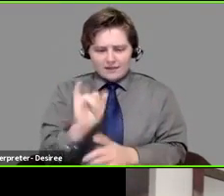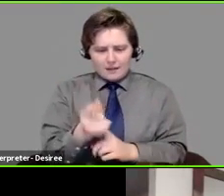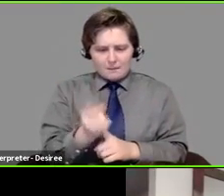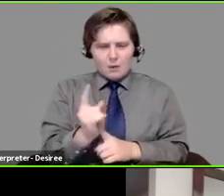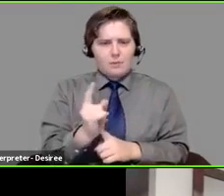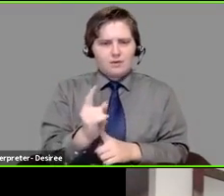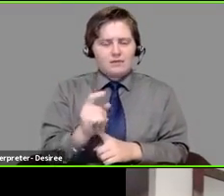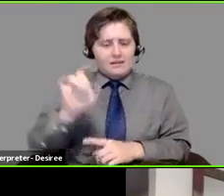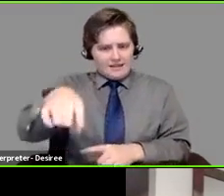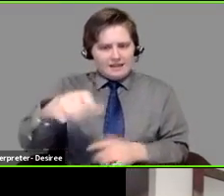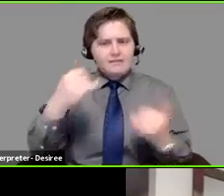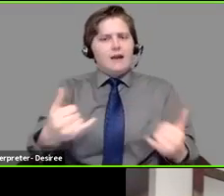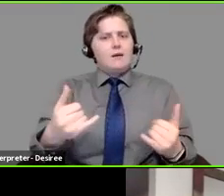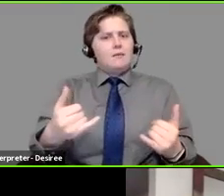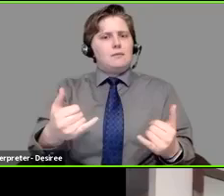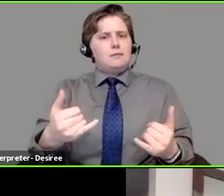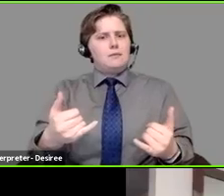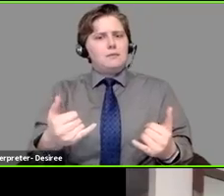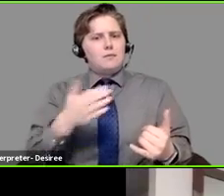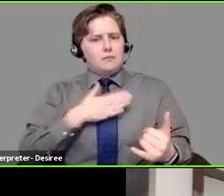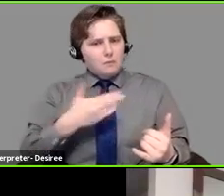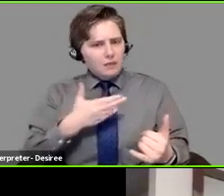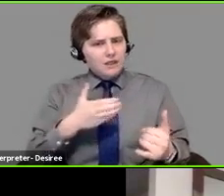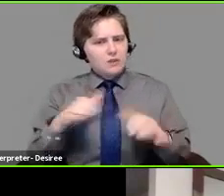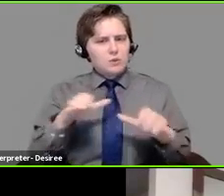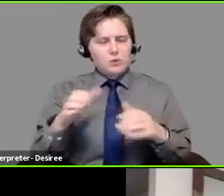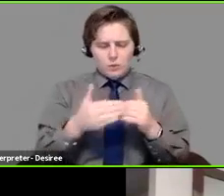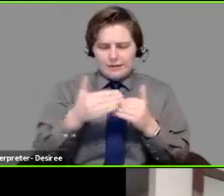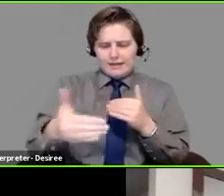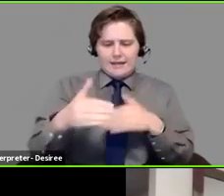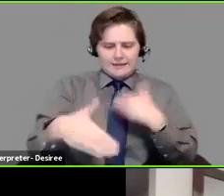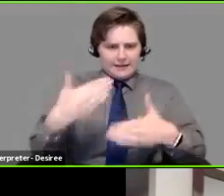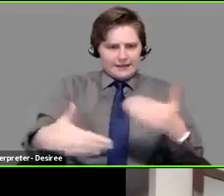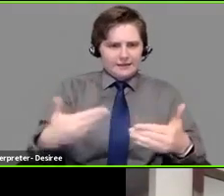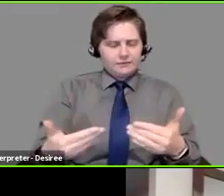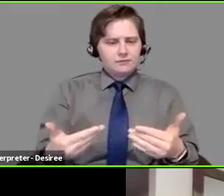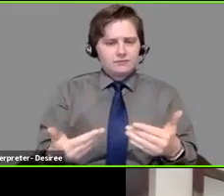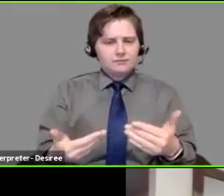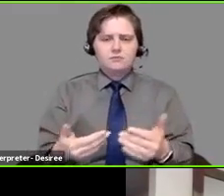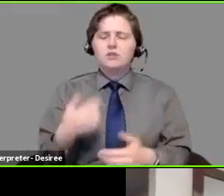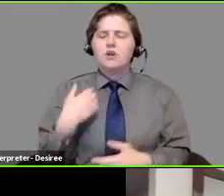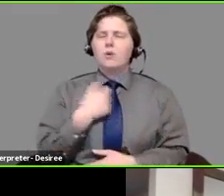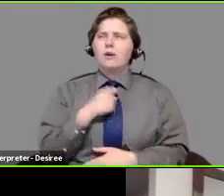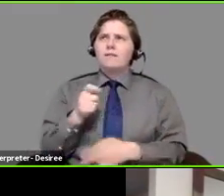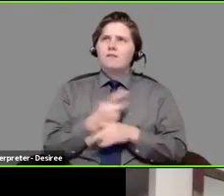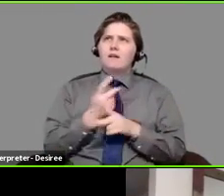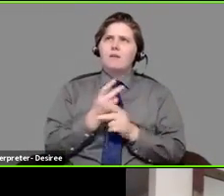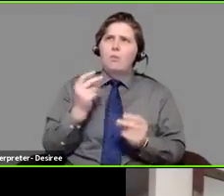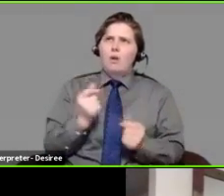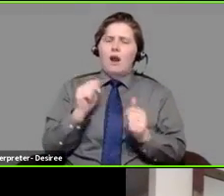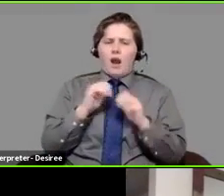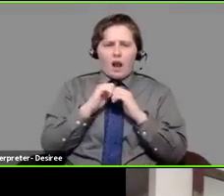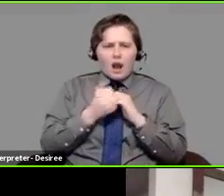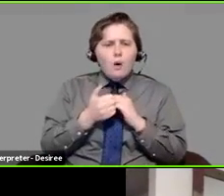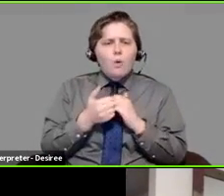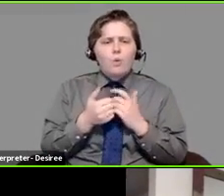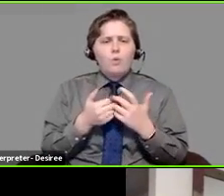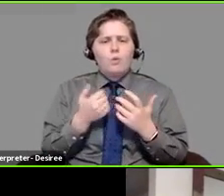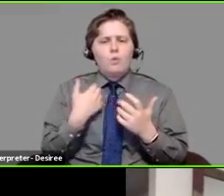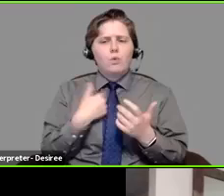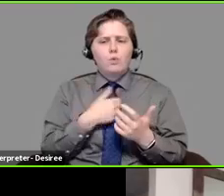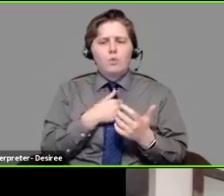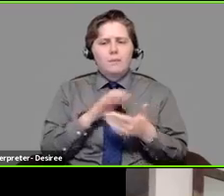have that need, and they're willing to take the next step. So we had to figure out quickly how to